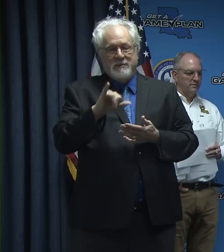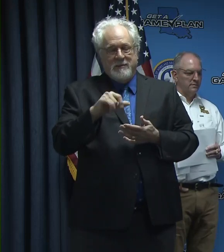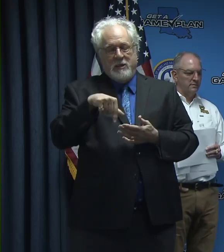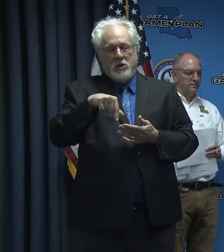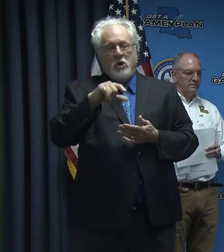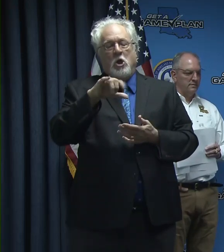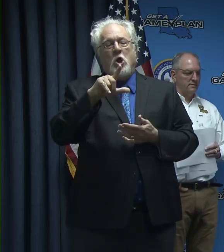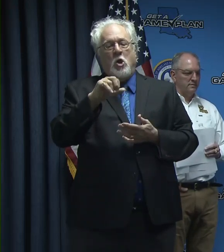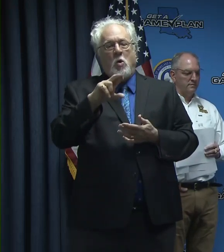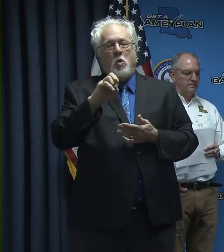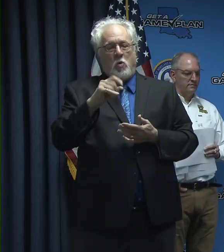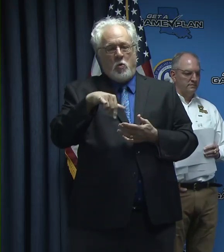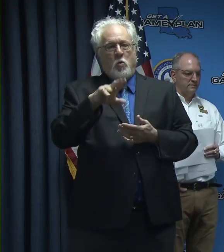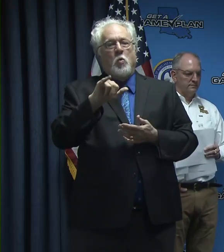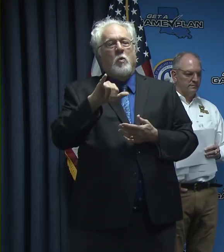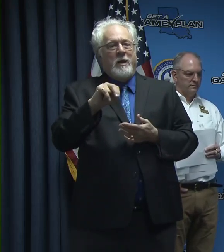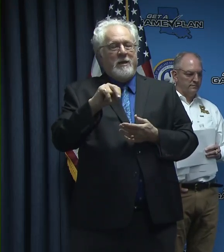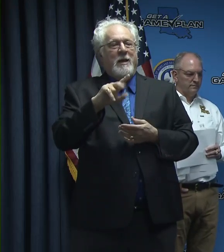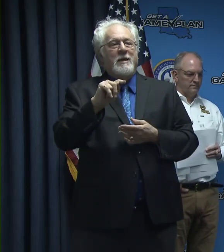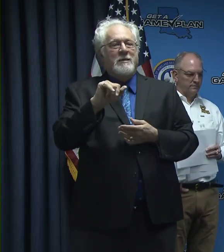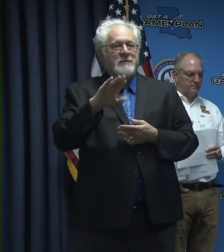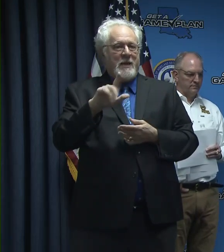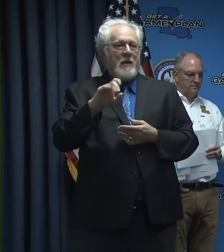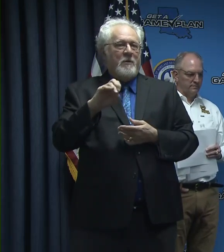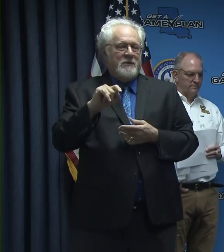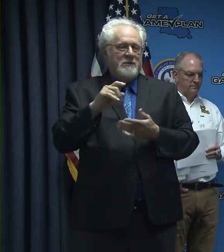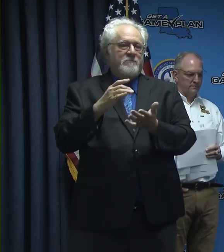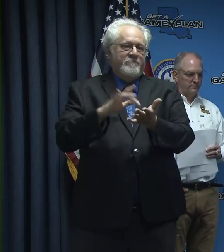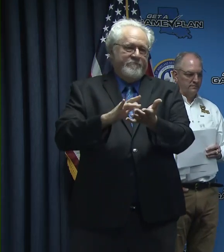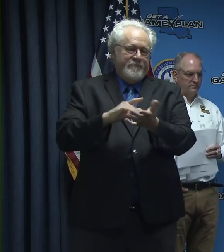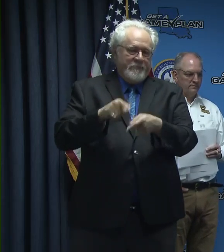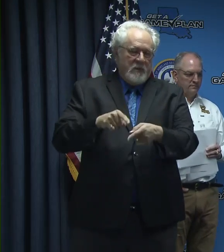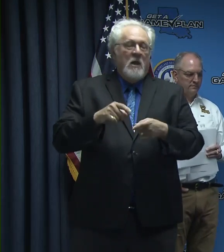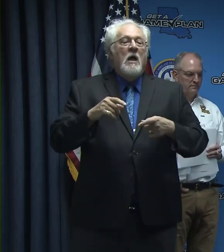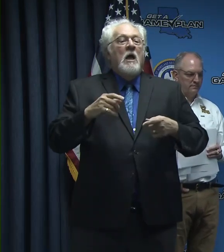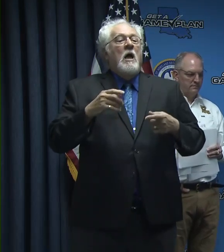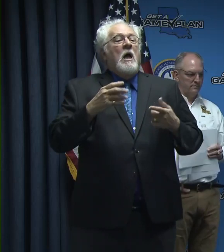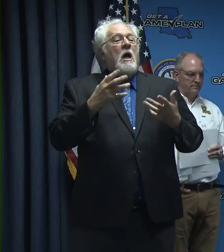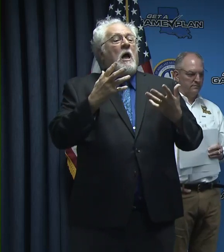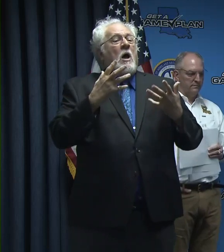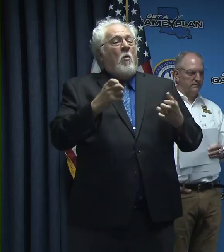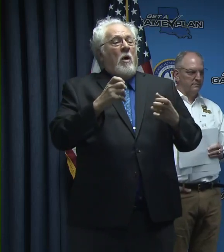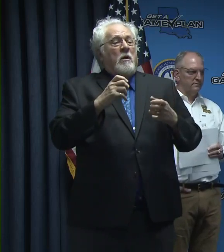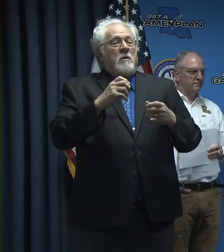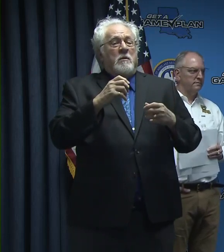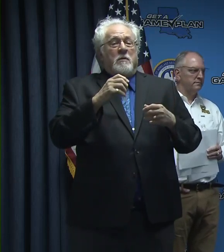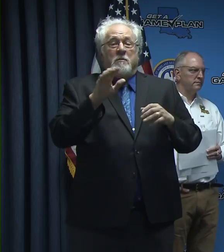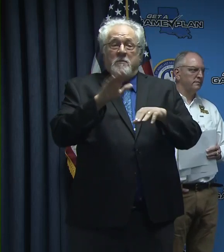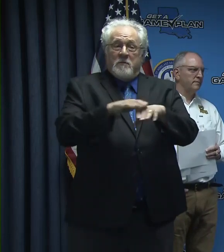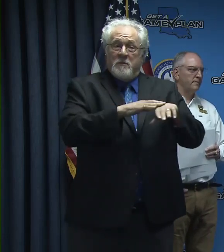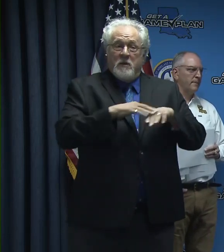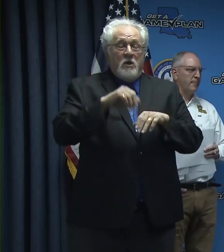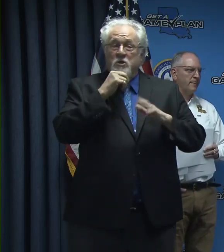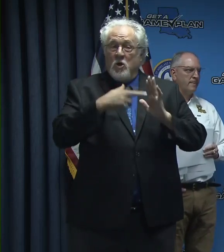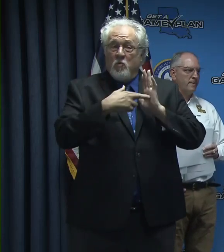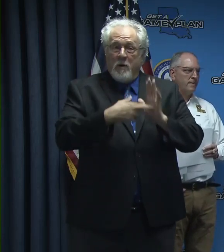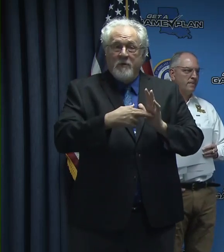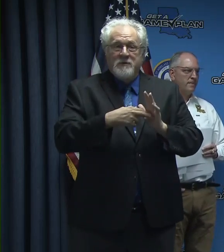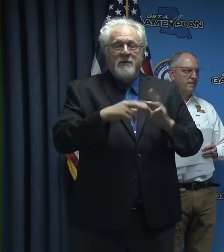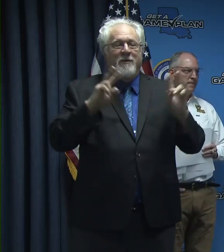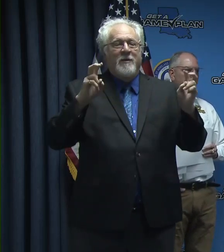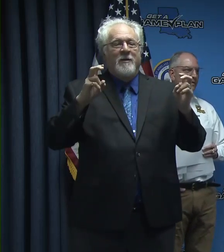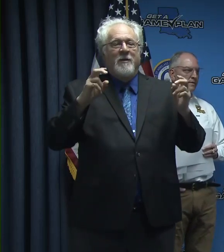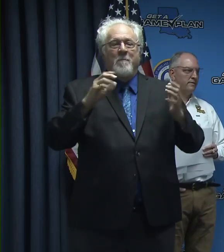tablets. I want to caution everyone that it is important to remember that these drugs don't represent a silver